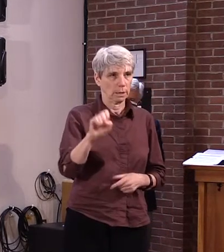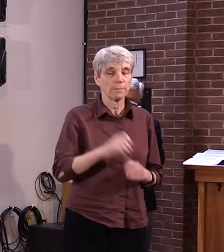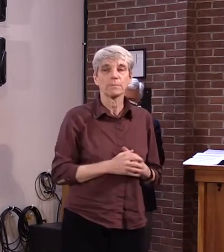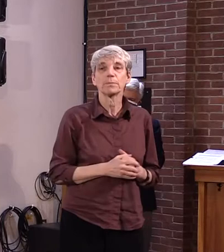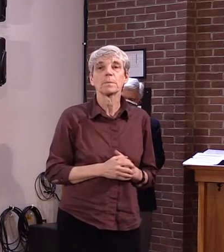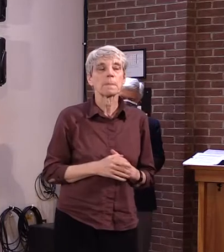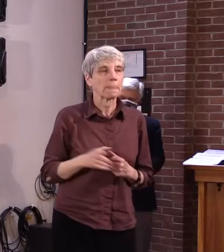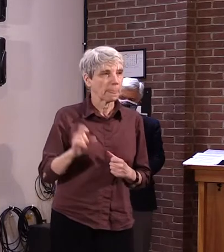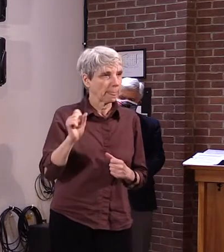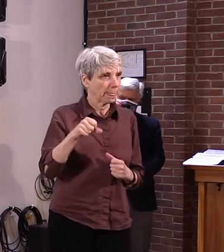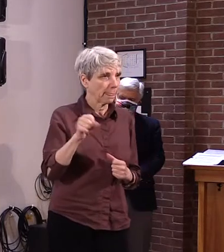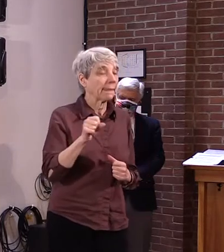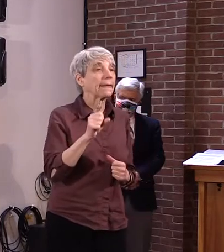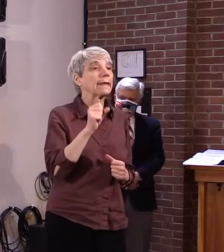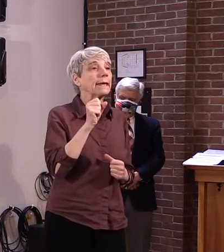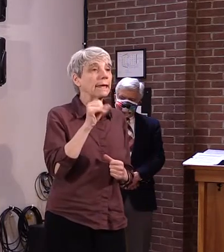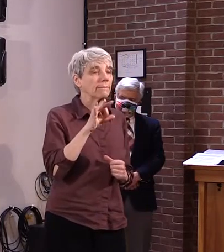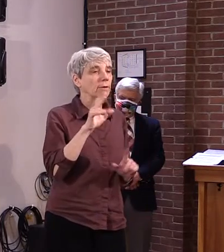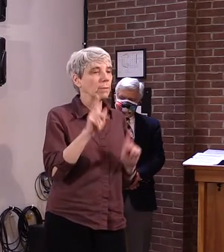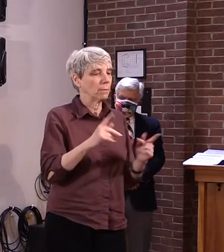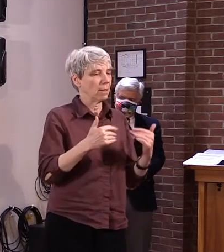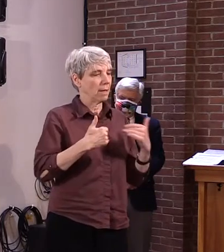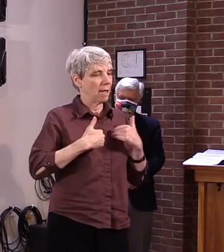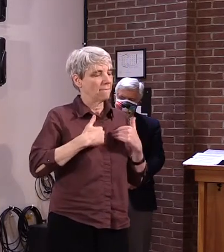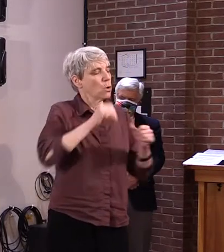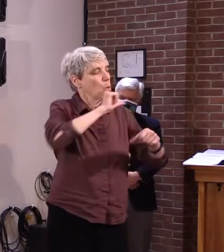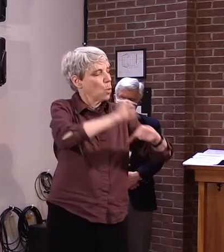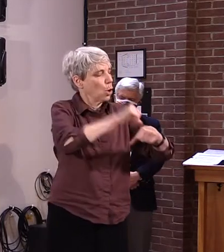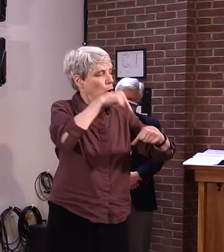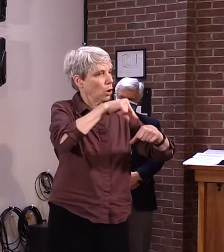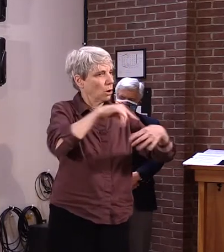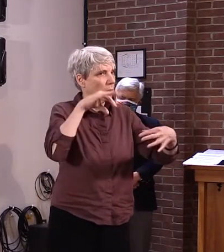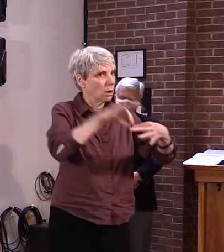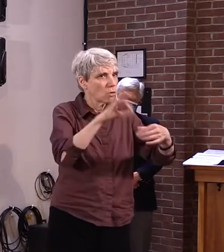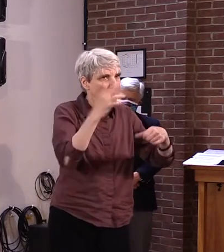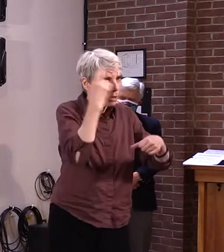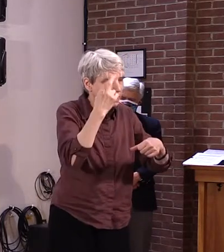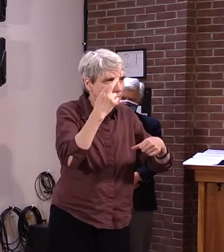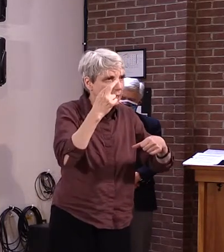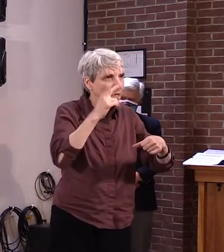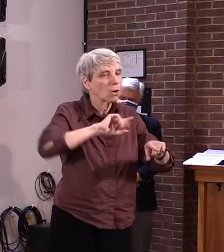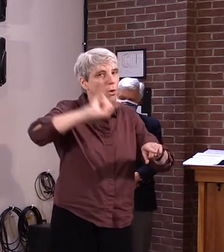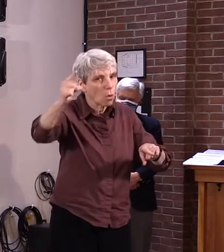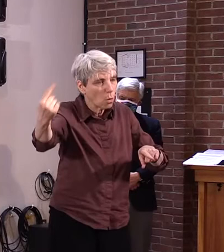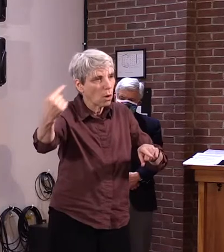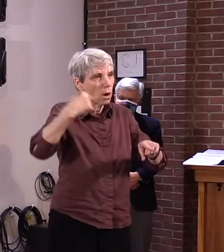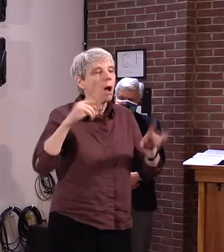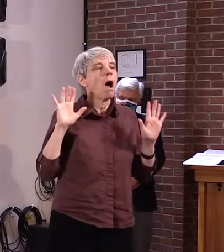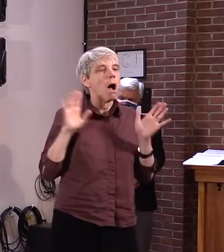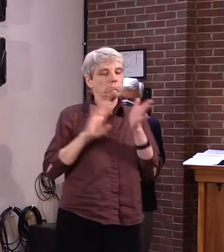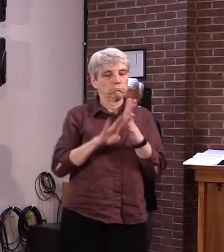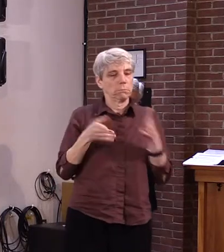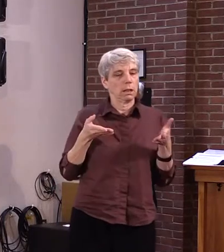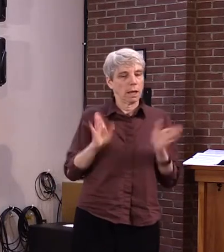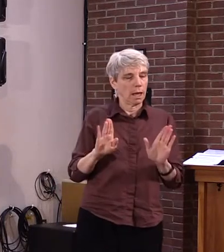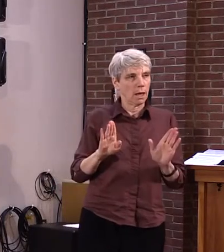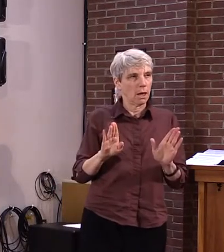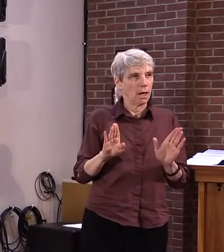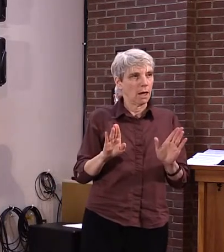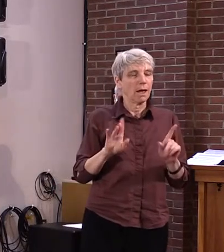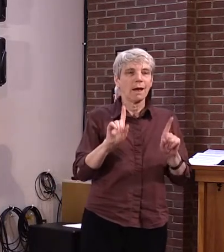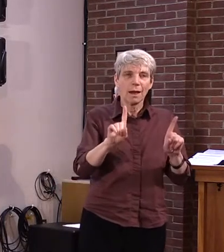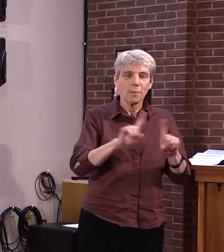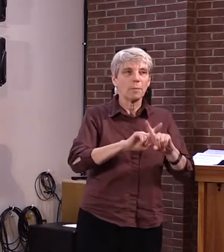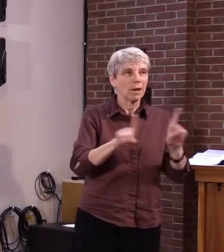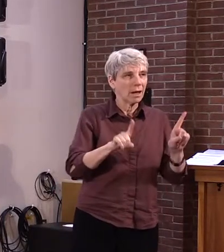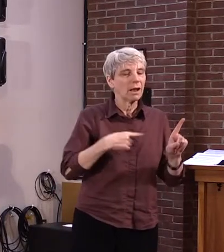if people are traveling for work-related purposes, then they would be exempt. But if they're traveling for personal reasons